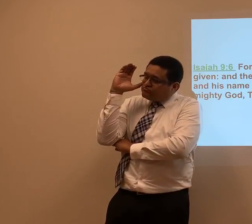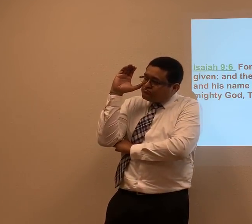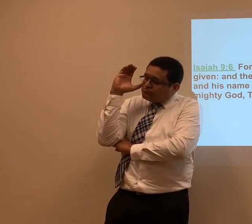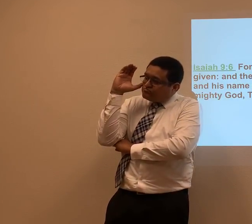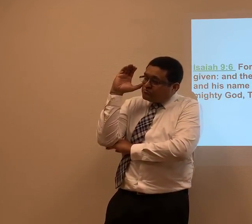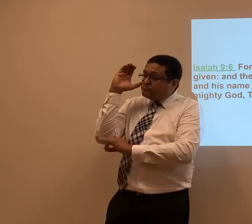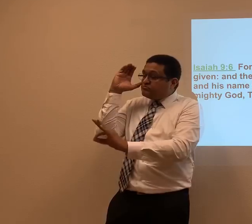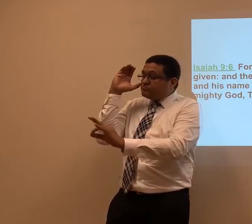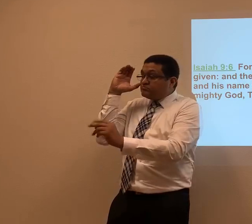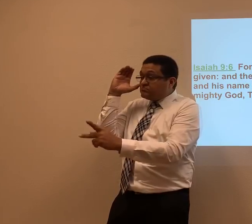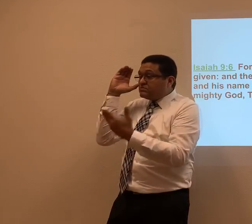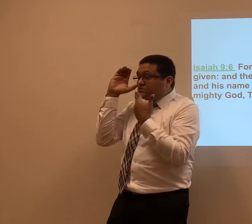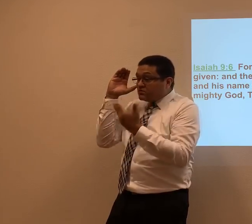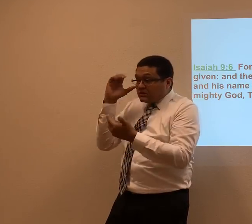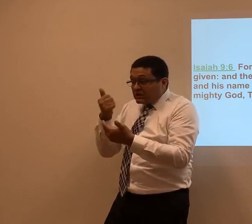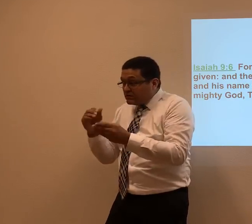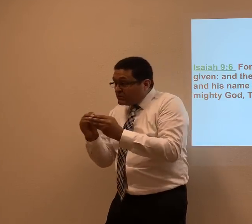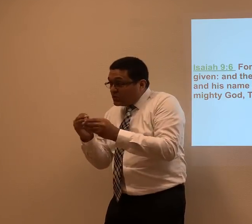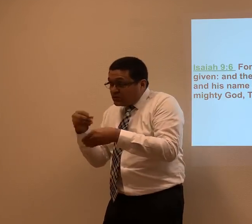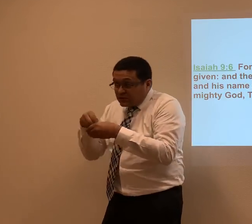priest listened to me, and he